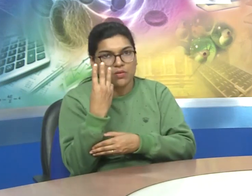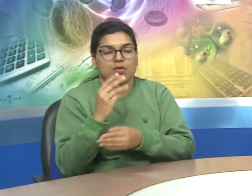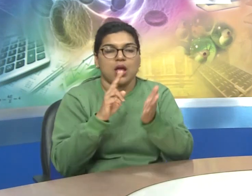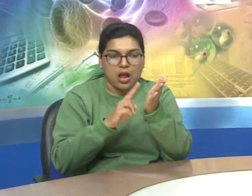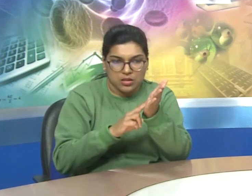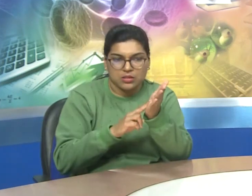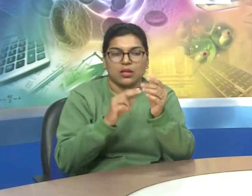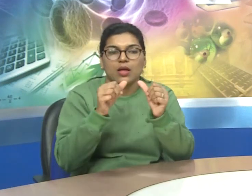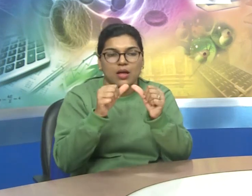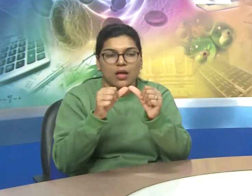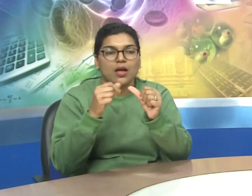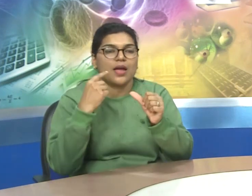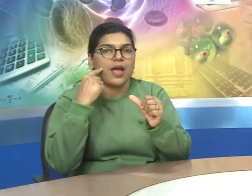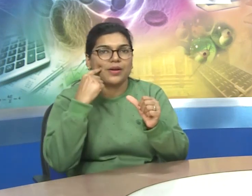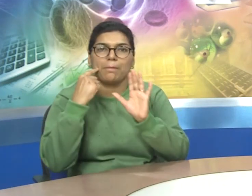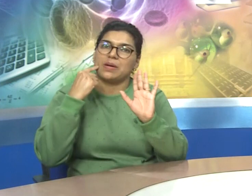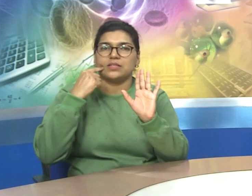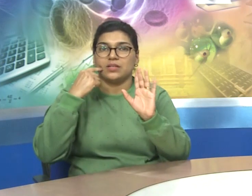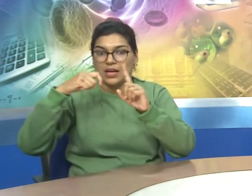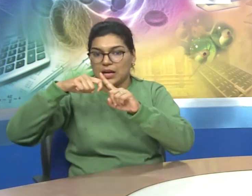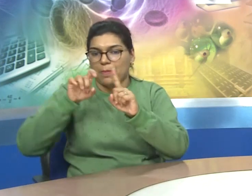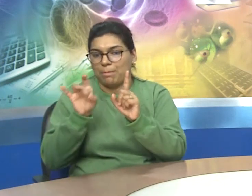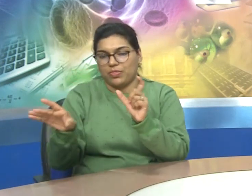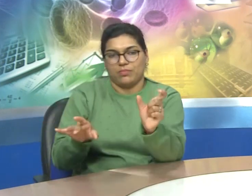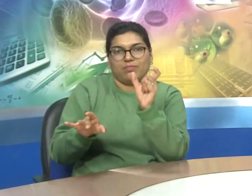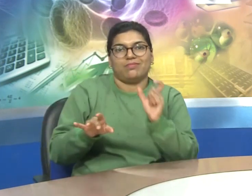why we have chosen N-A-I. So this is the rule